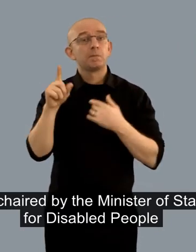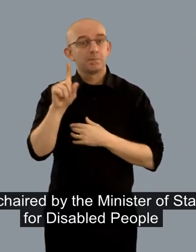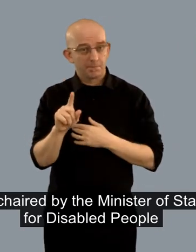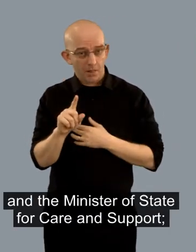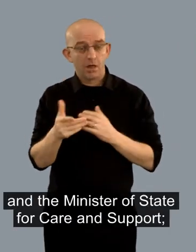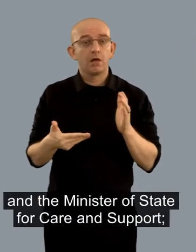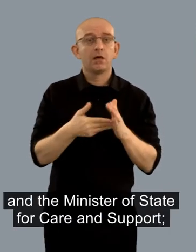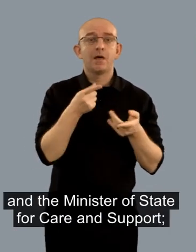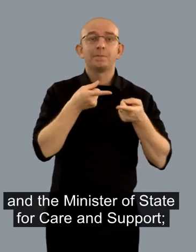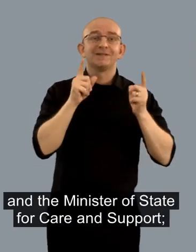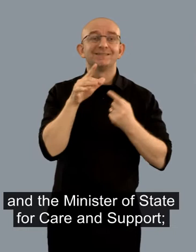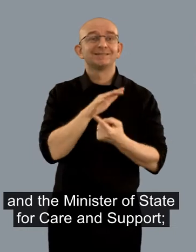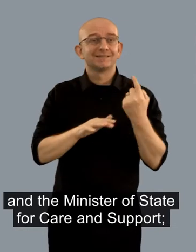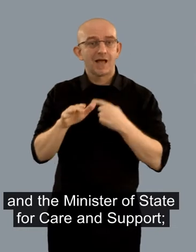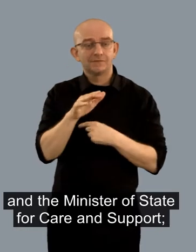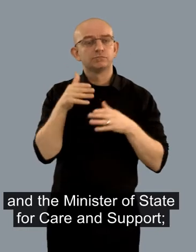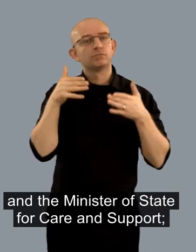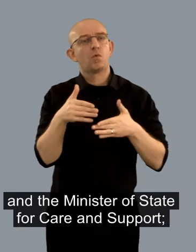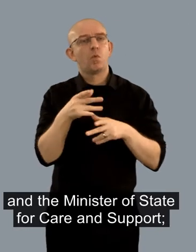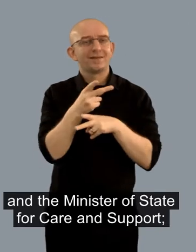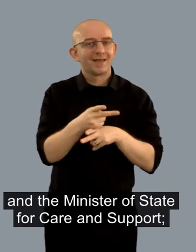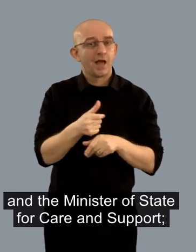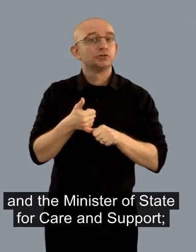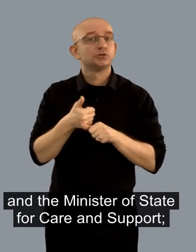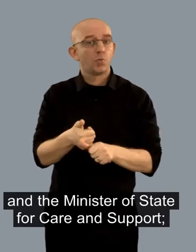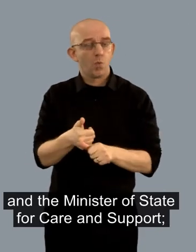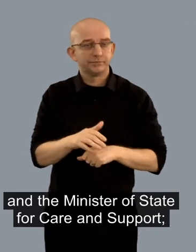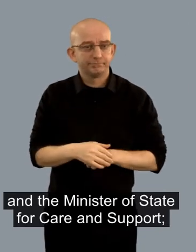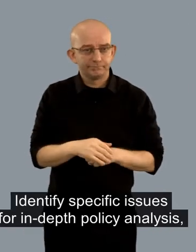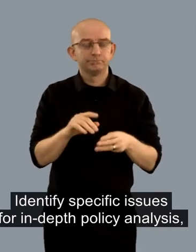People and the Minister of State for Care and Support.